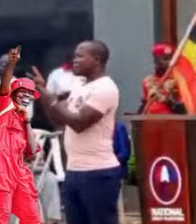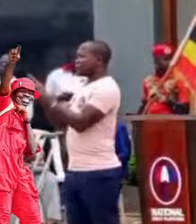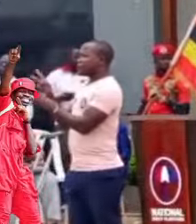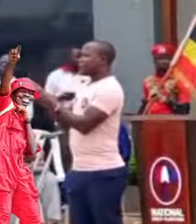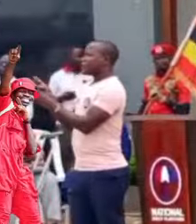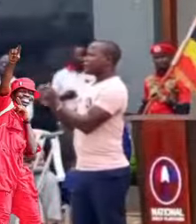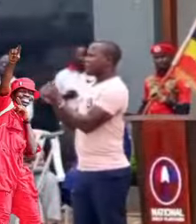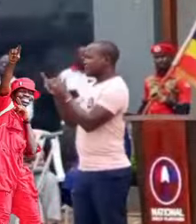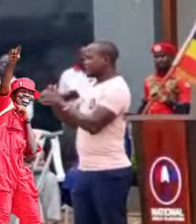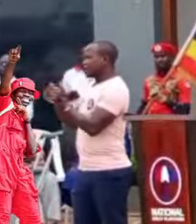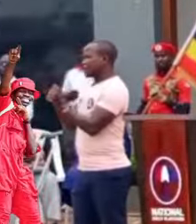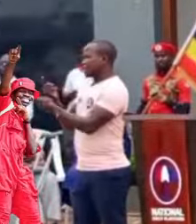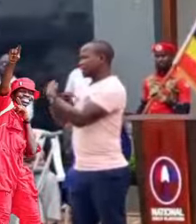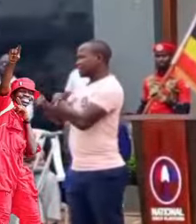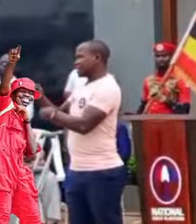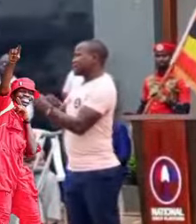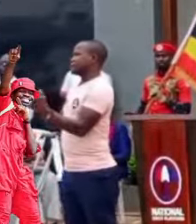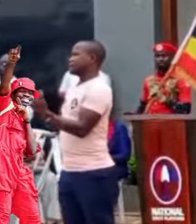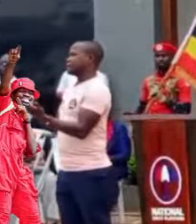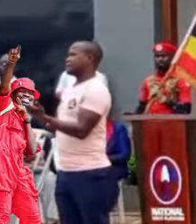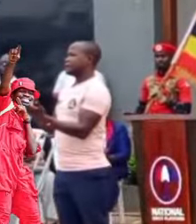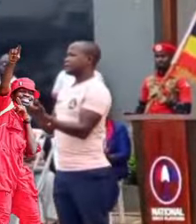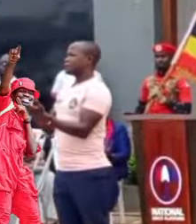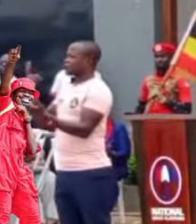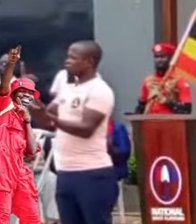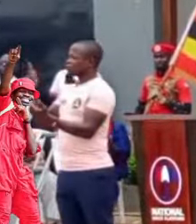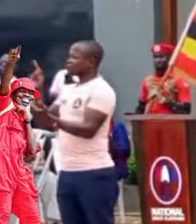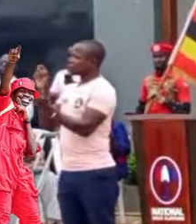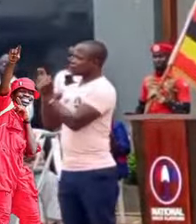living with challenges.